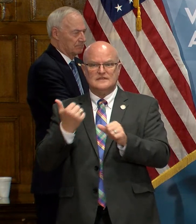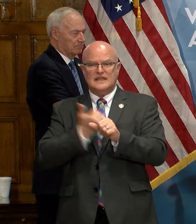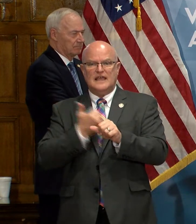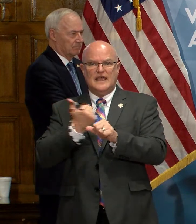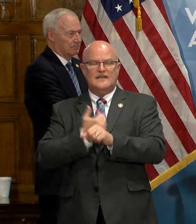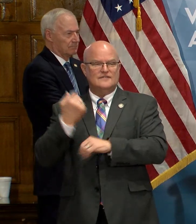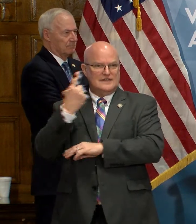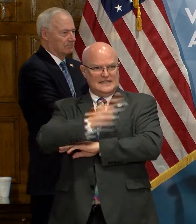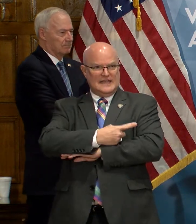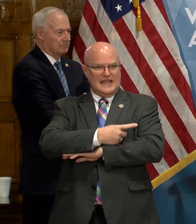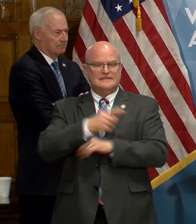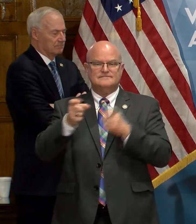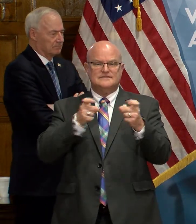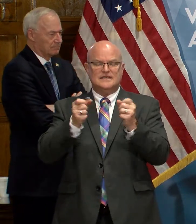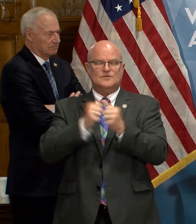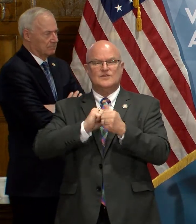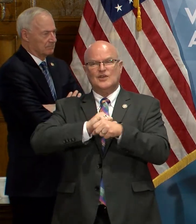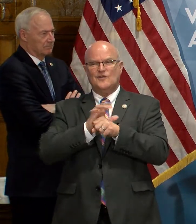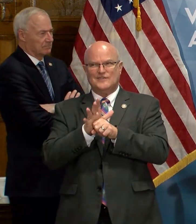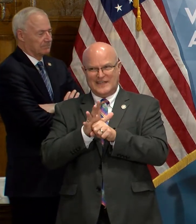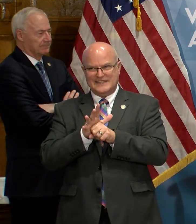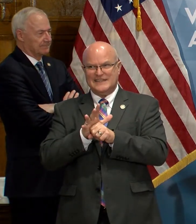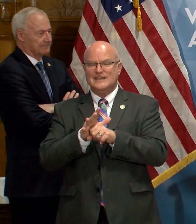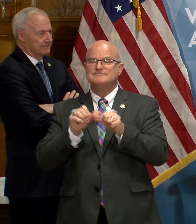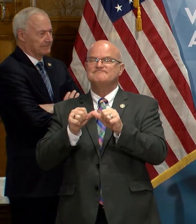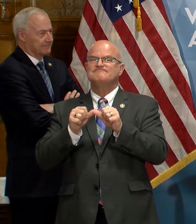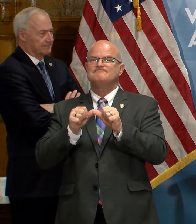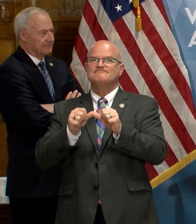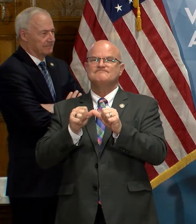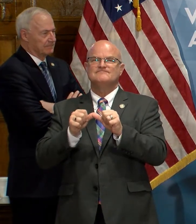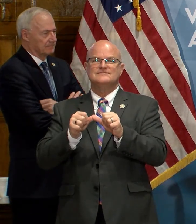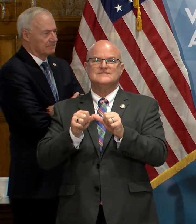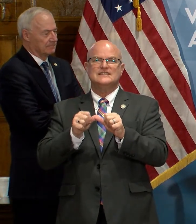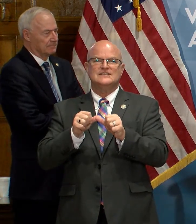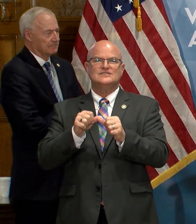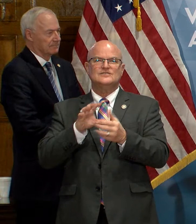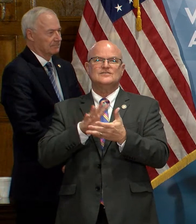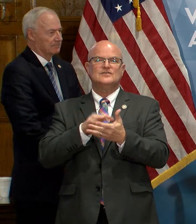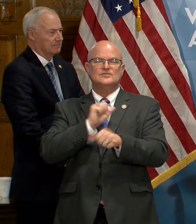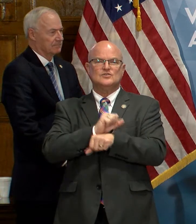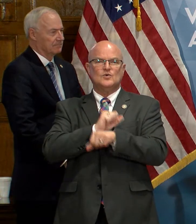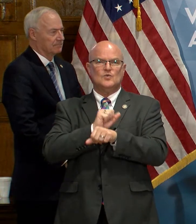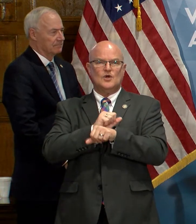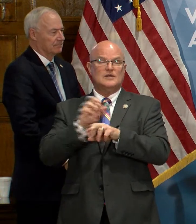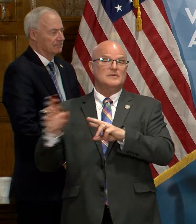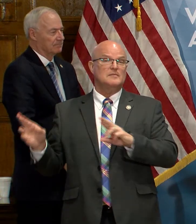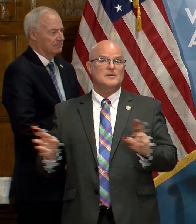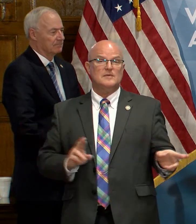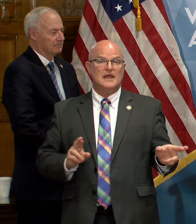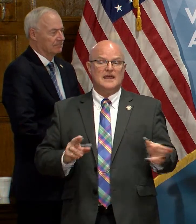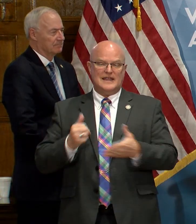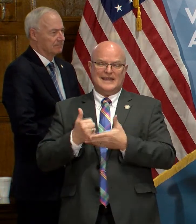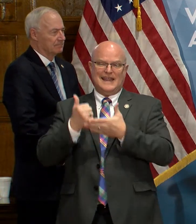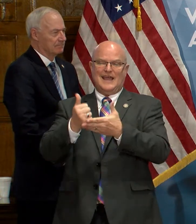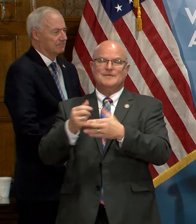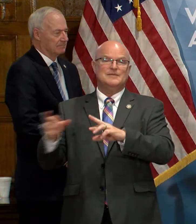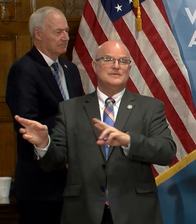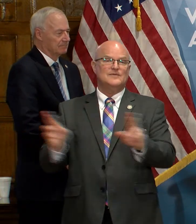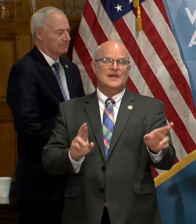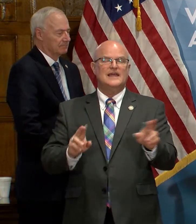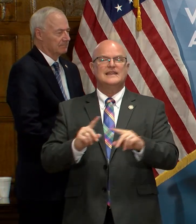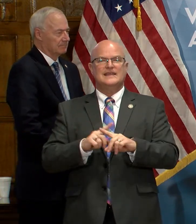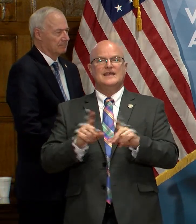course of dealing with COVID-19, and we're going to continue to work to be prepared and help them be prepared.